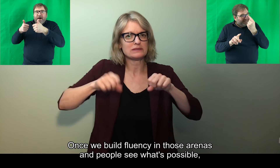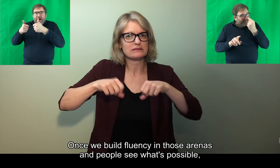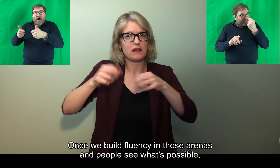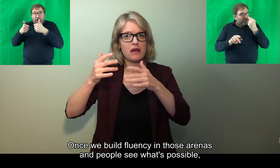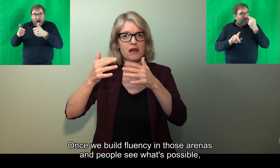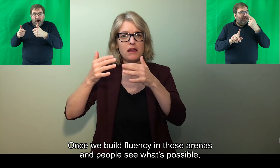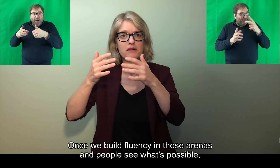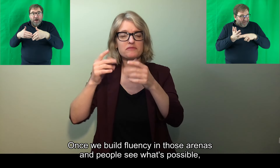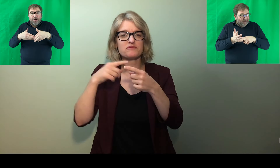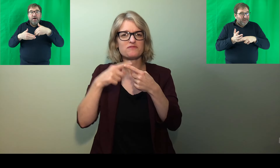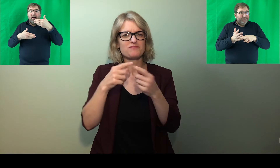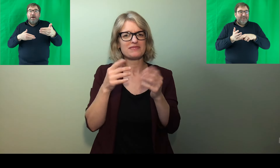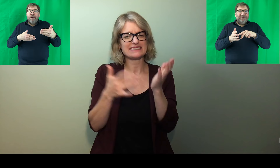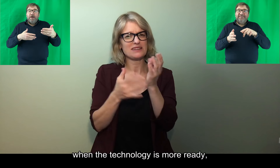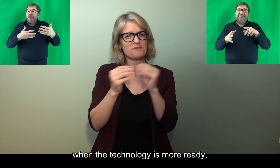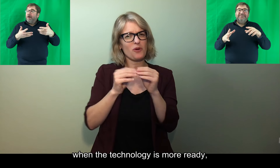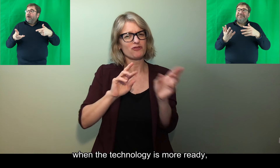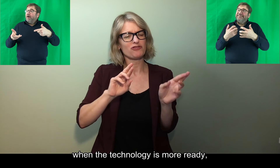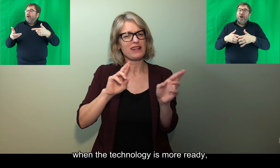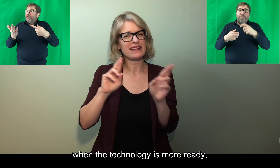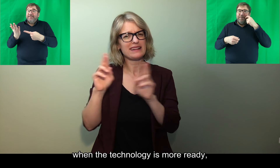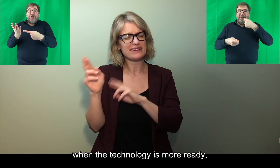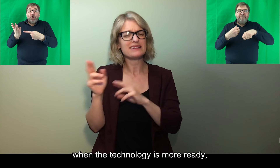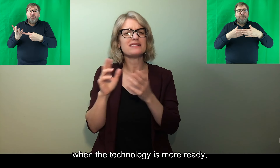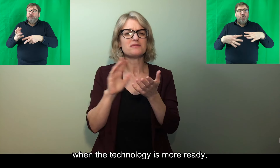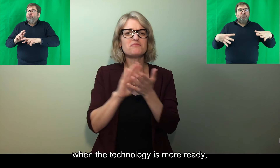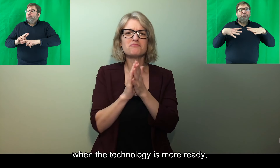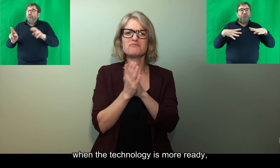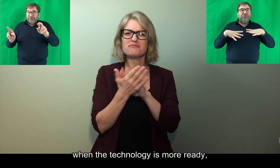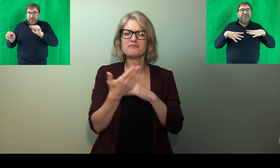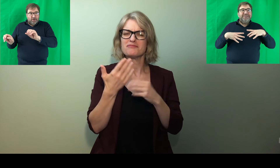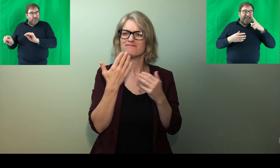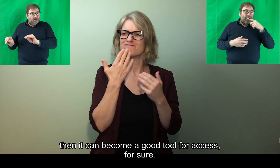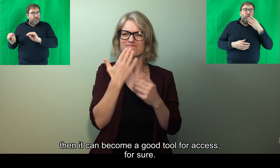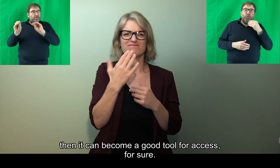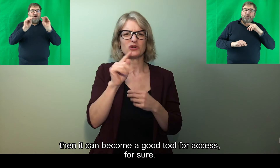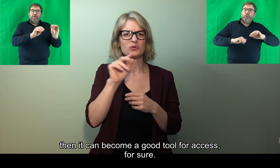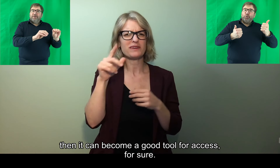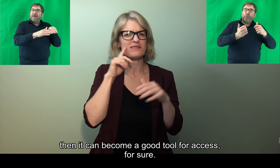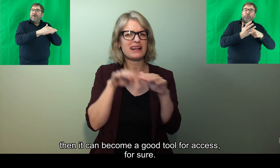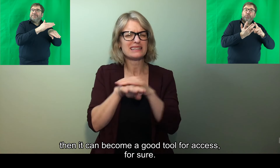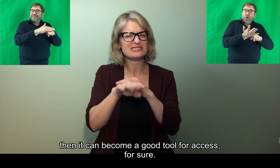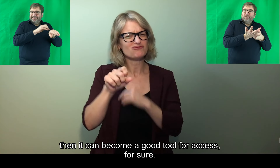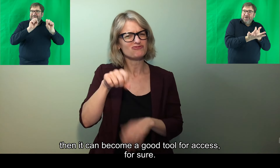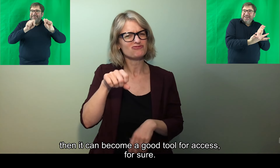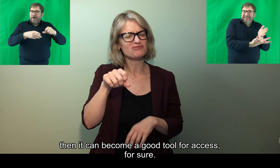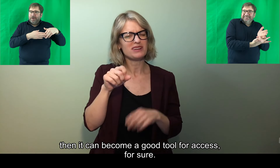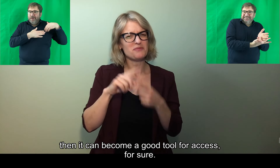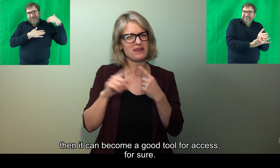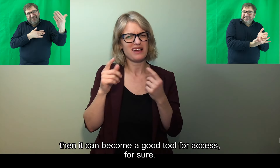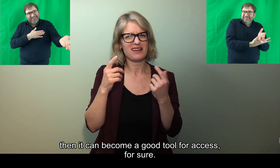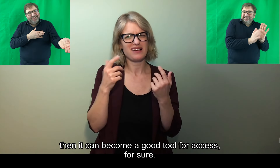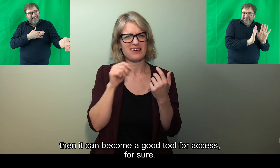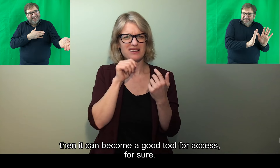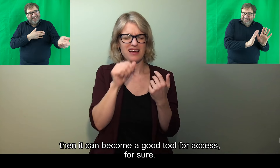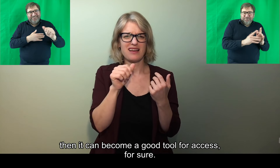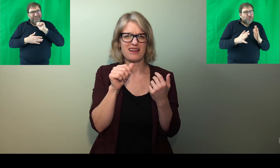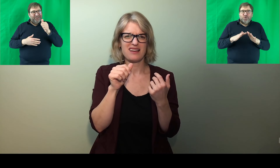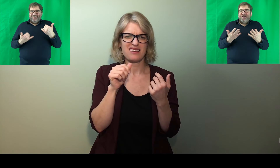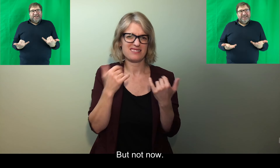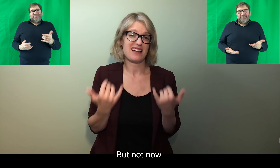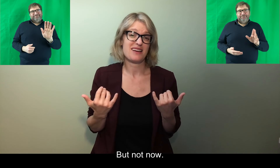see what's possible, when the technology is more ready, then it can become a good tool for access for